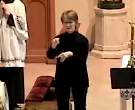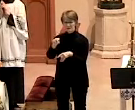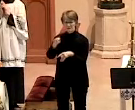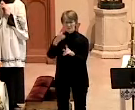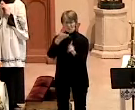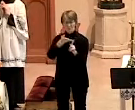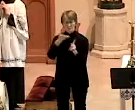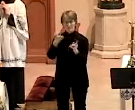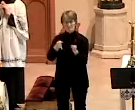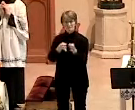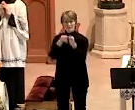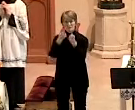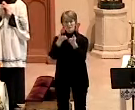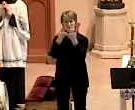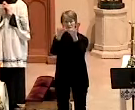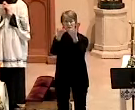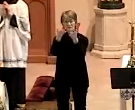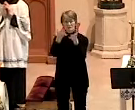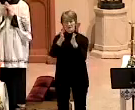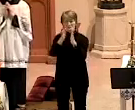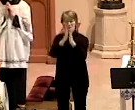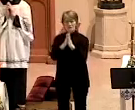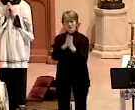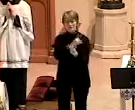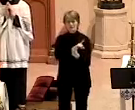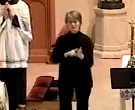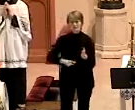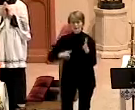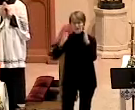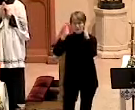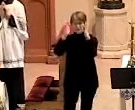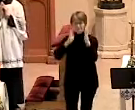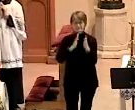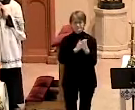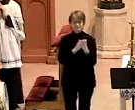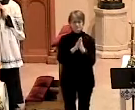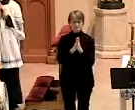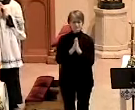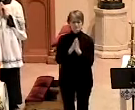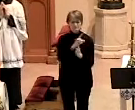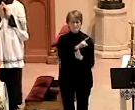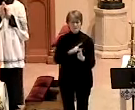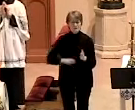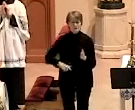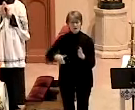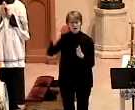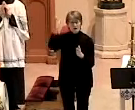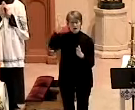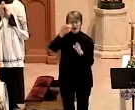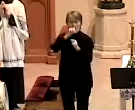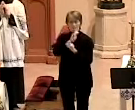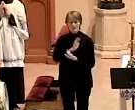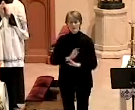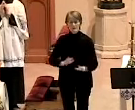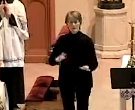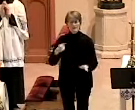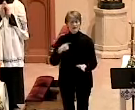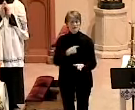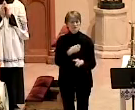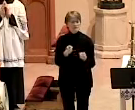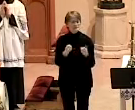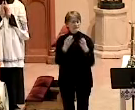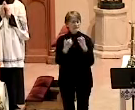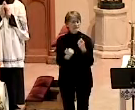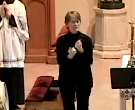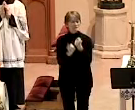Lord. Lord, hear our prayers. Lord God, may you bless us with many supporters of